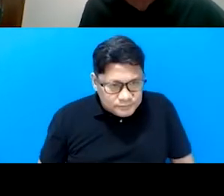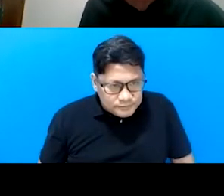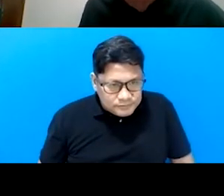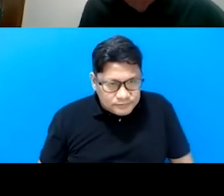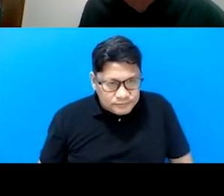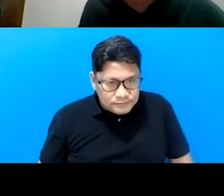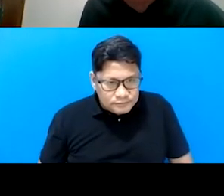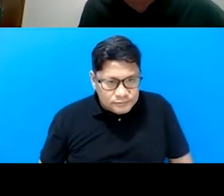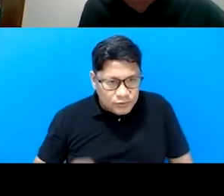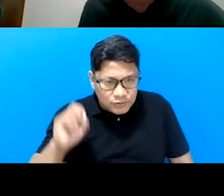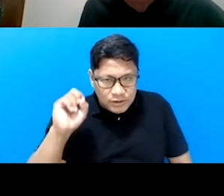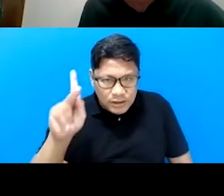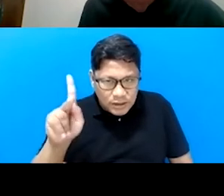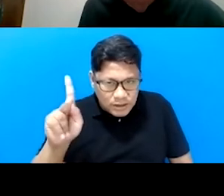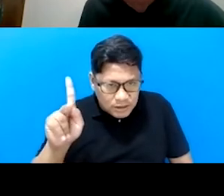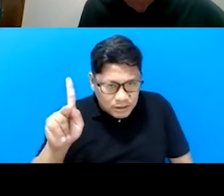Okay.